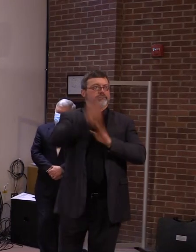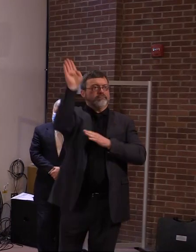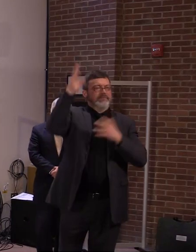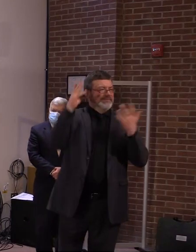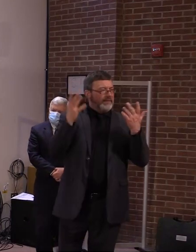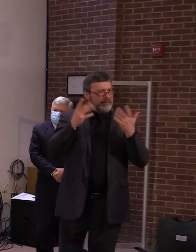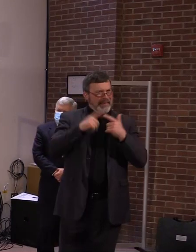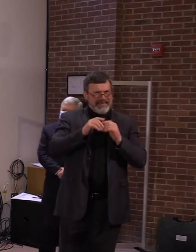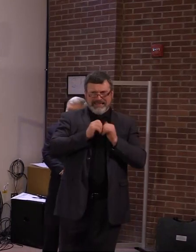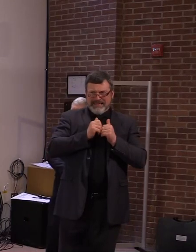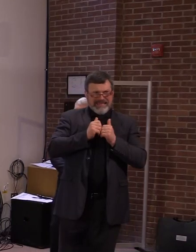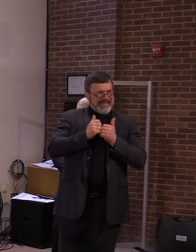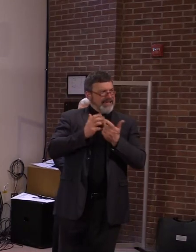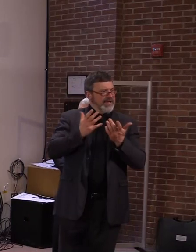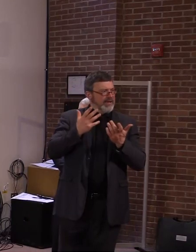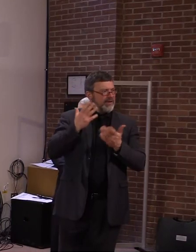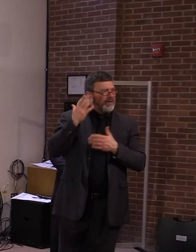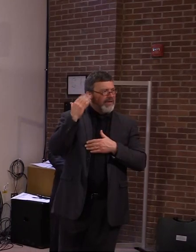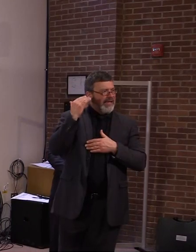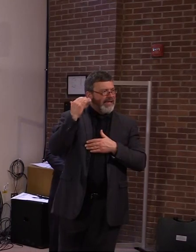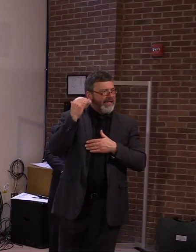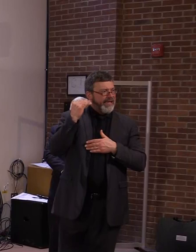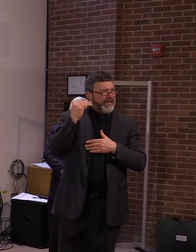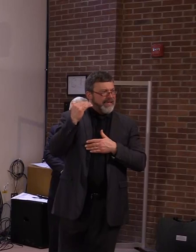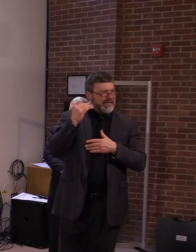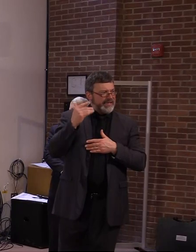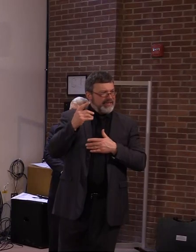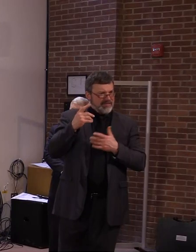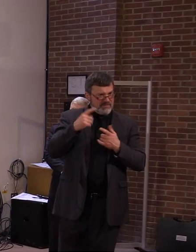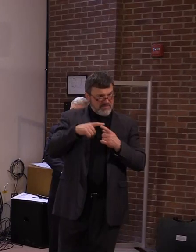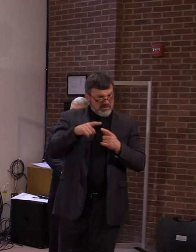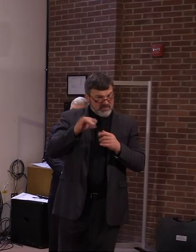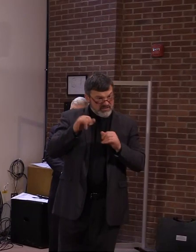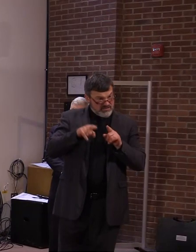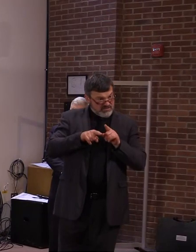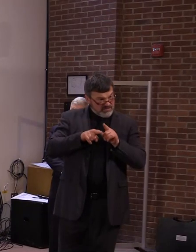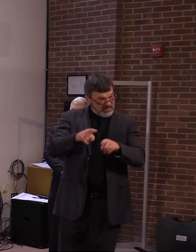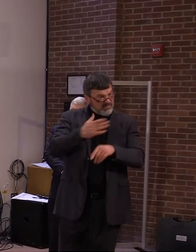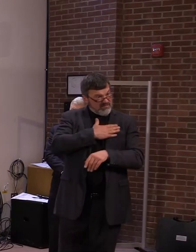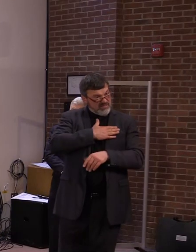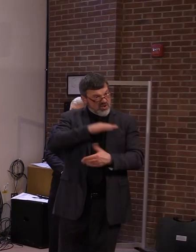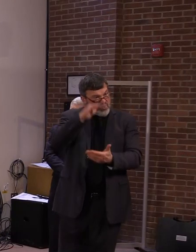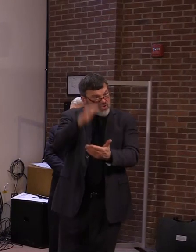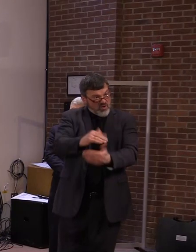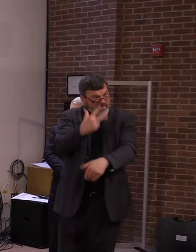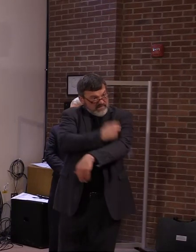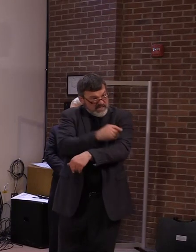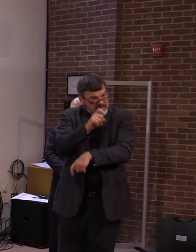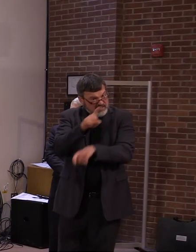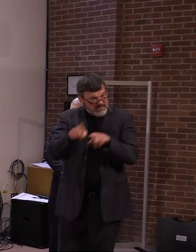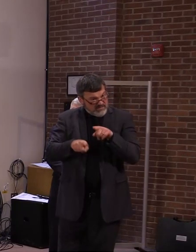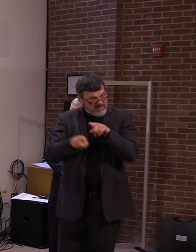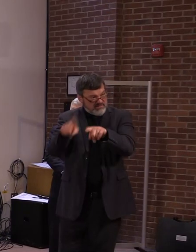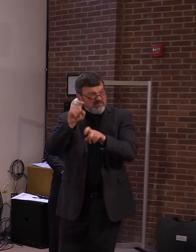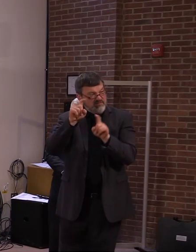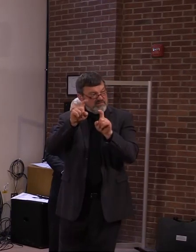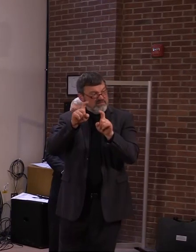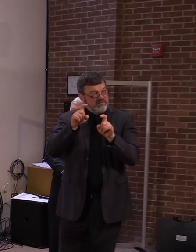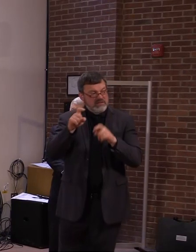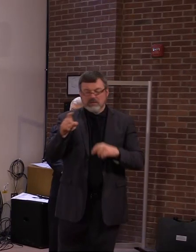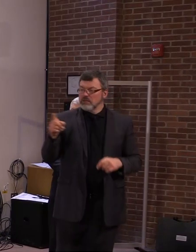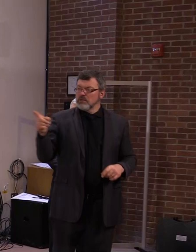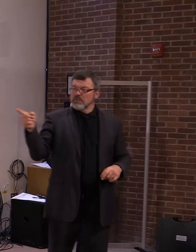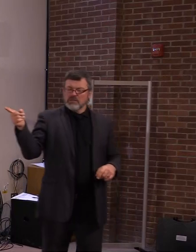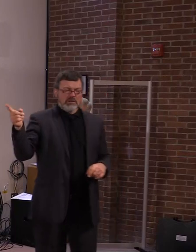You know, I don't believe that it correlates exactly with our vaccination rate, but it